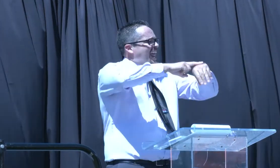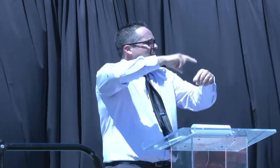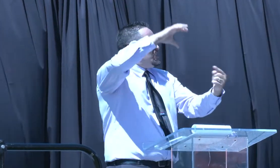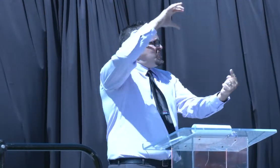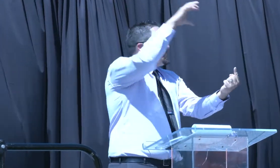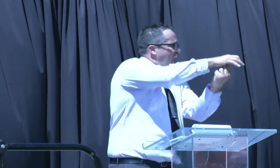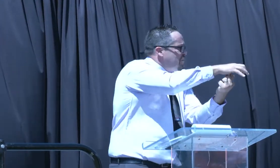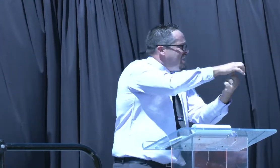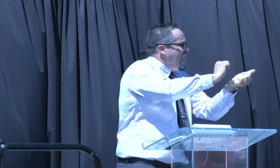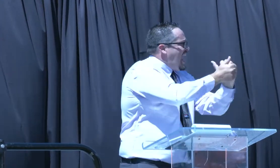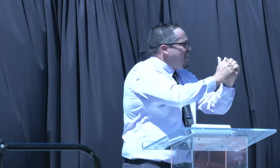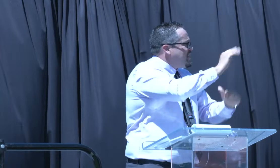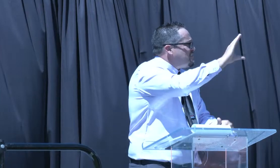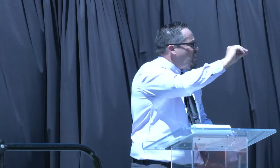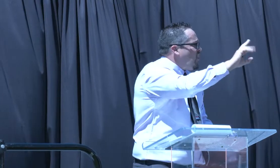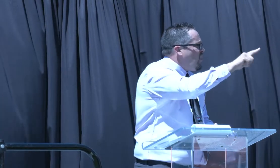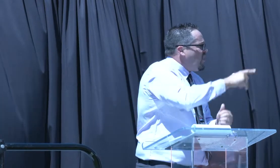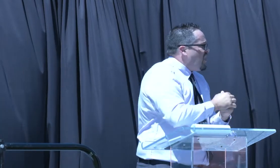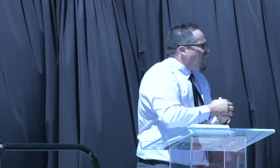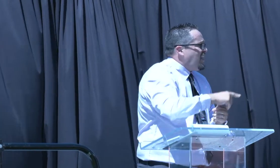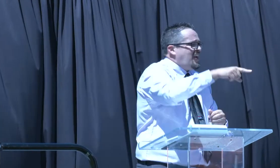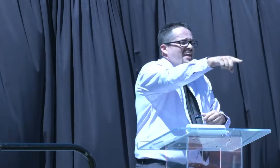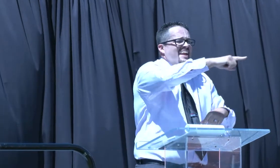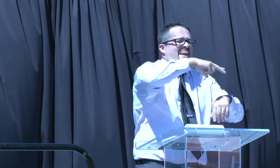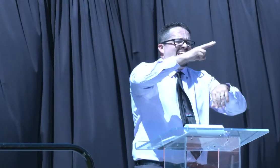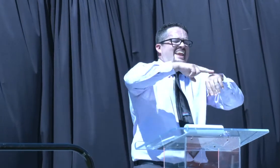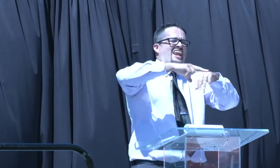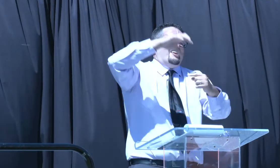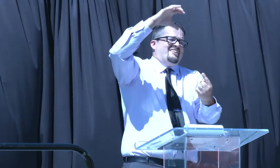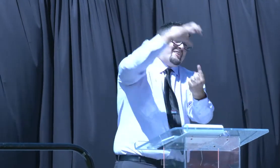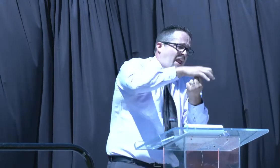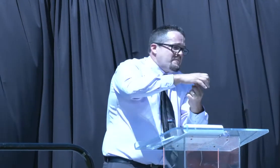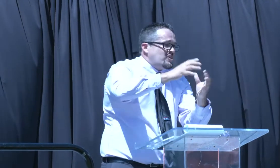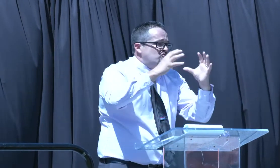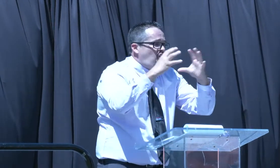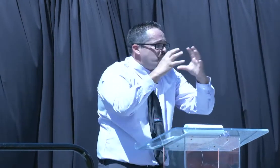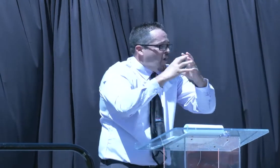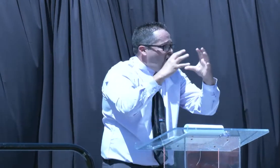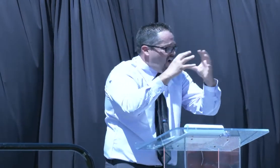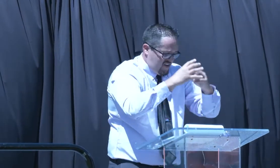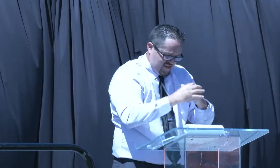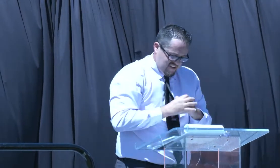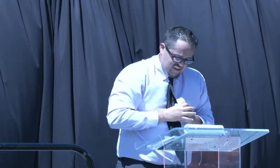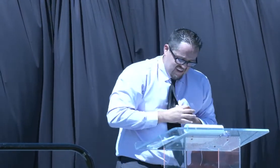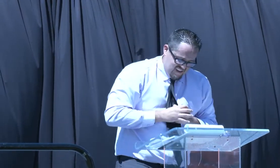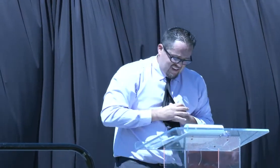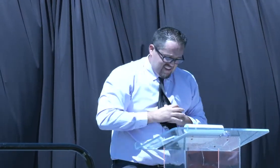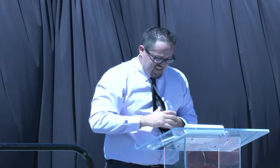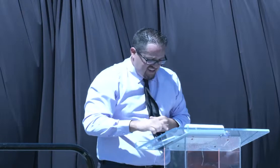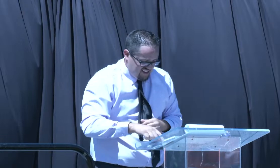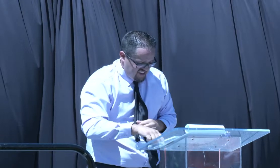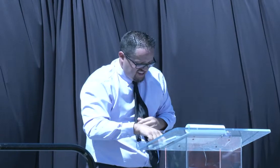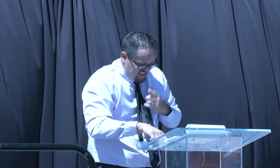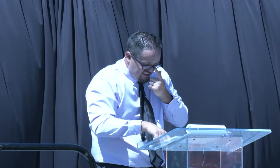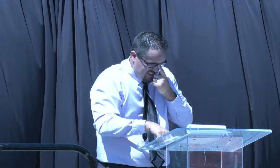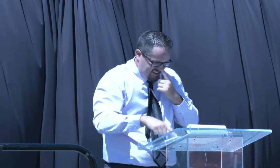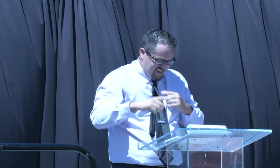events. You won national championships in the academic bowl and